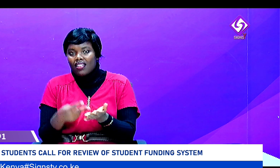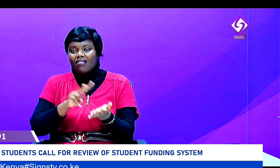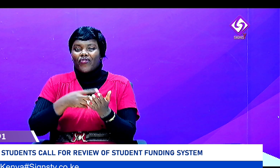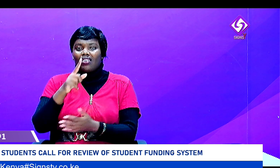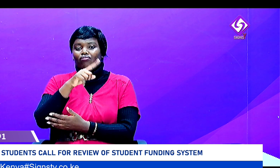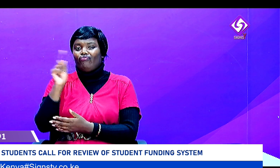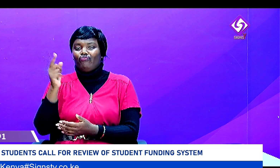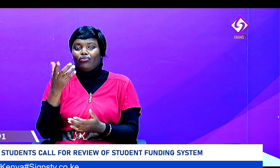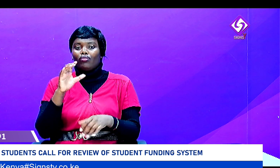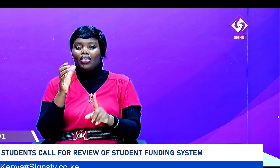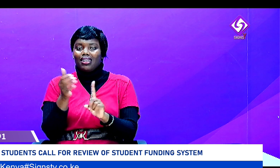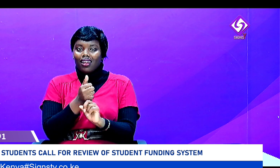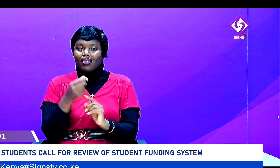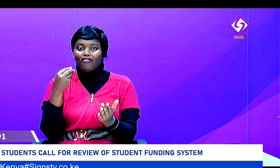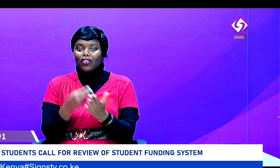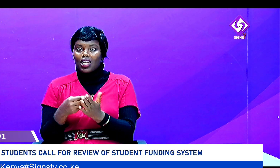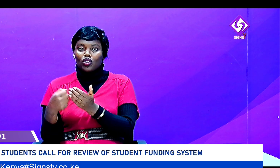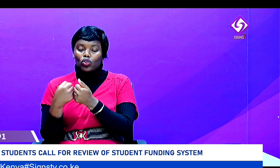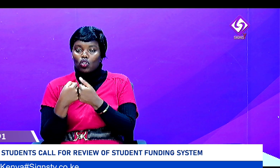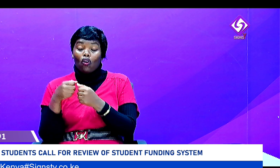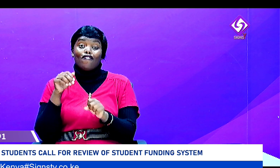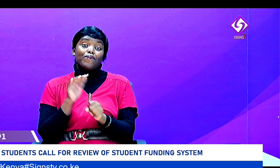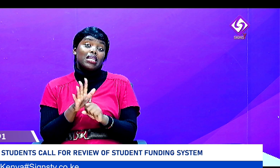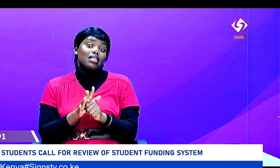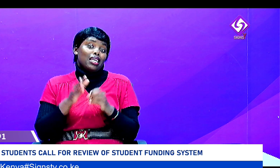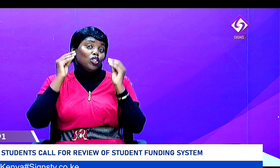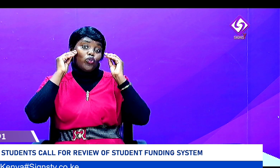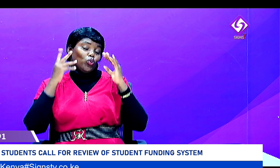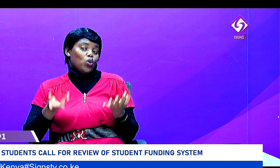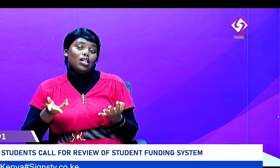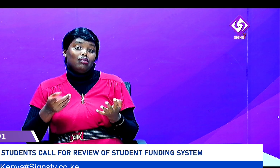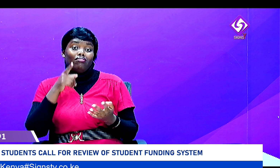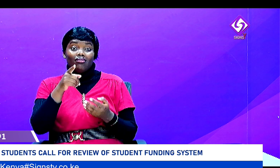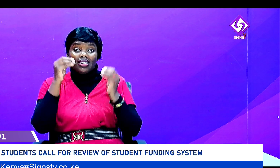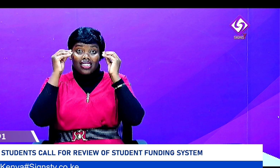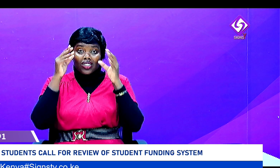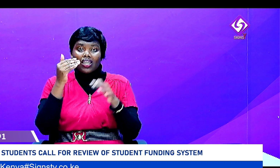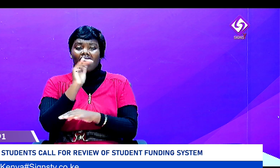often fails to accurately capture the financial struggle of many students.